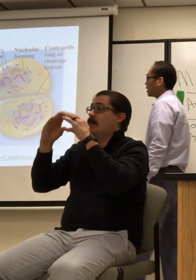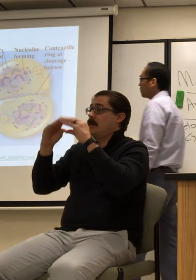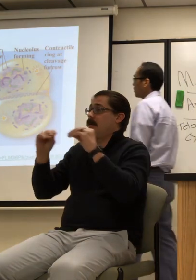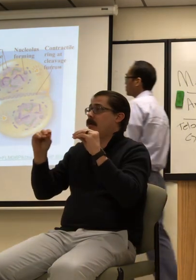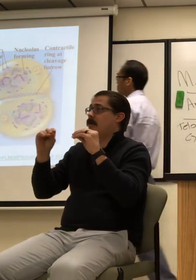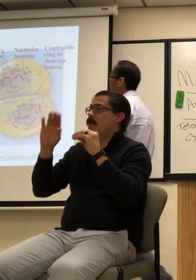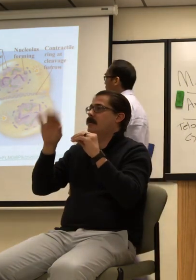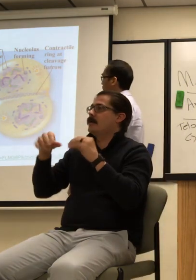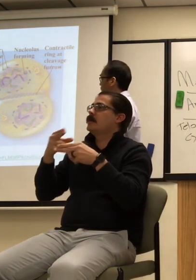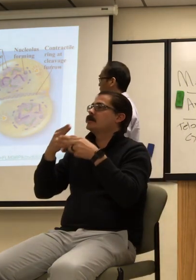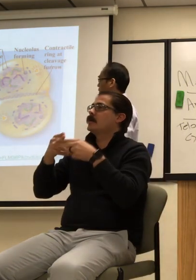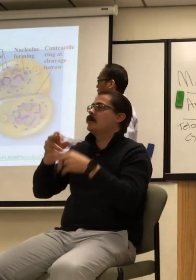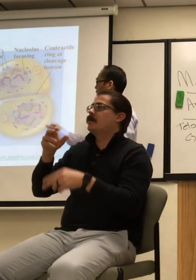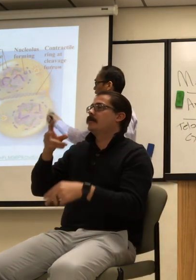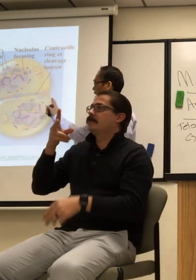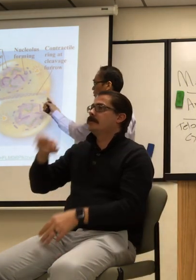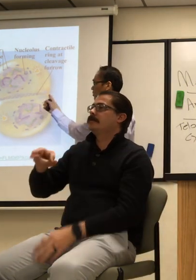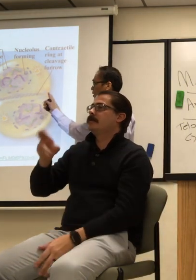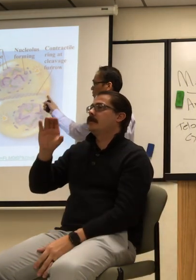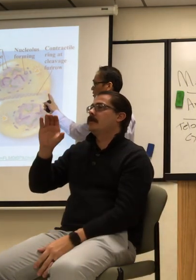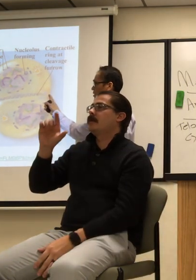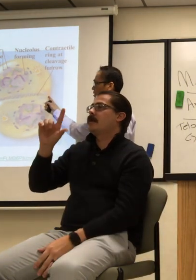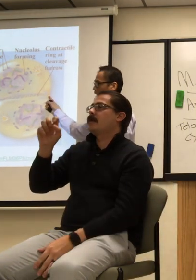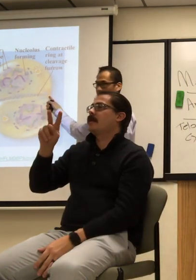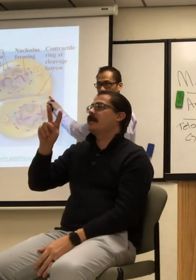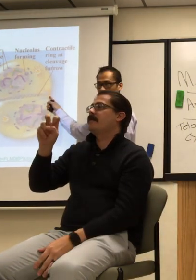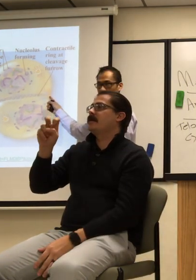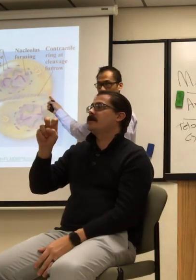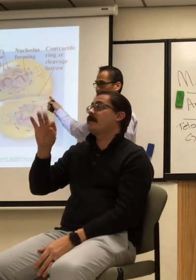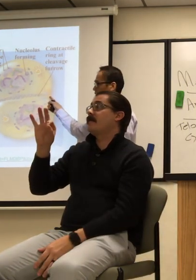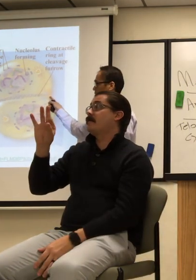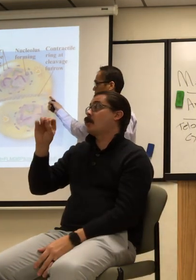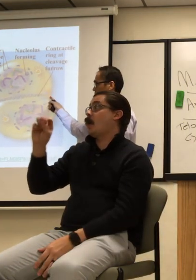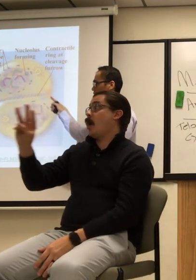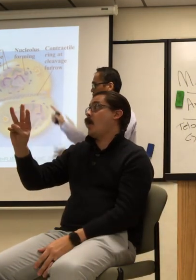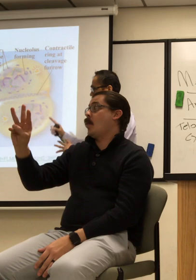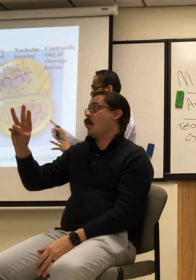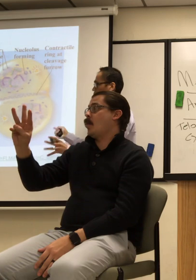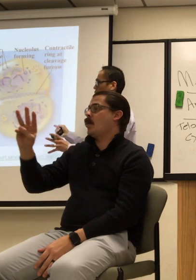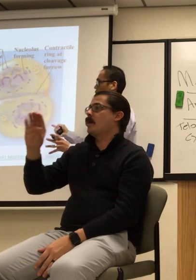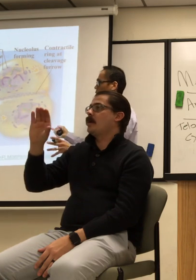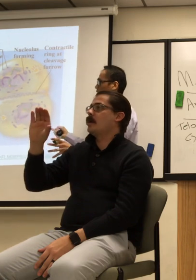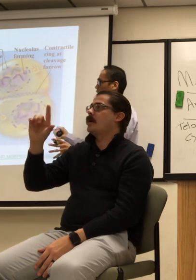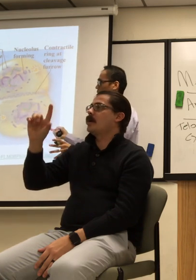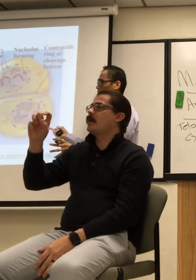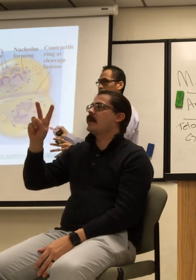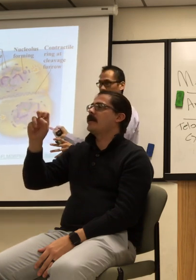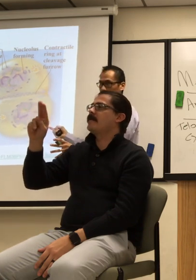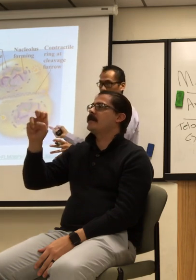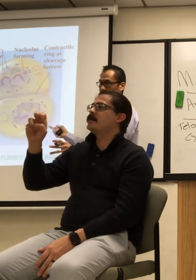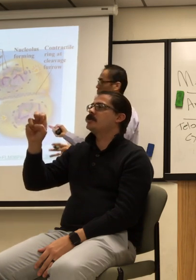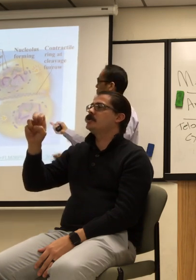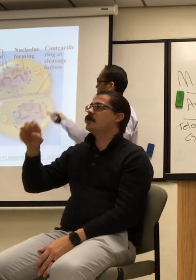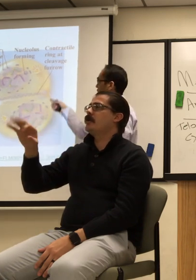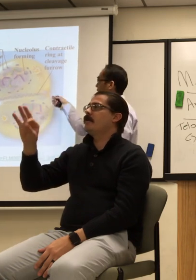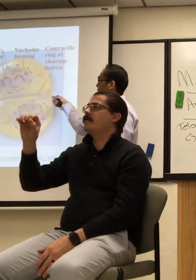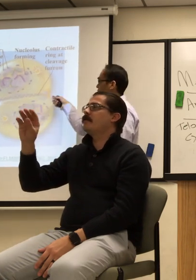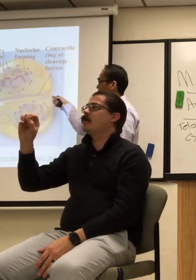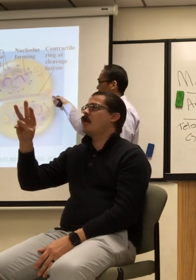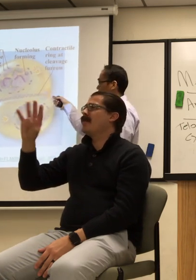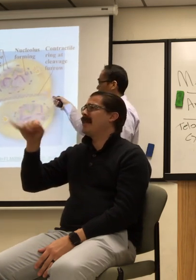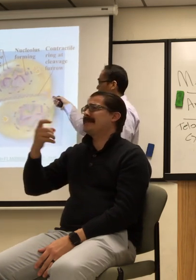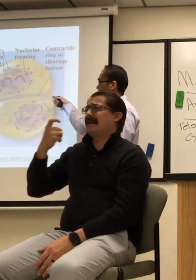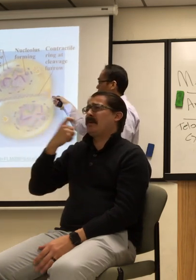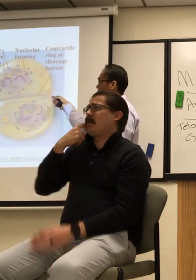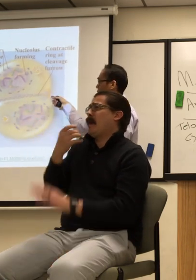a cleavage furrow. And you start to see that in telophase. This is right before one cell becomes two. You see the